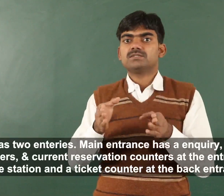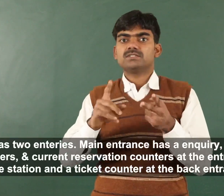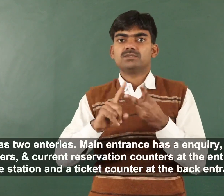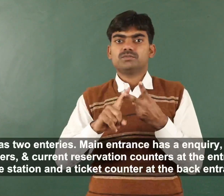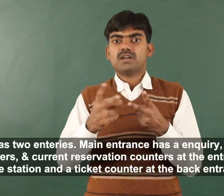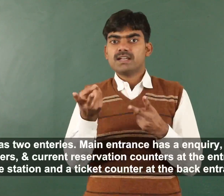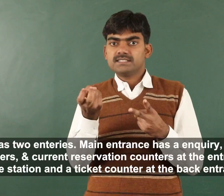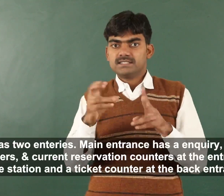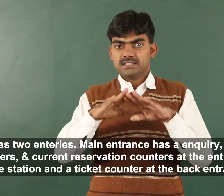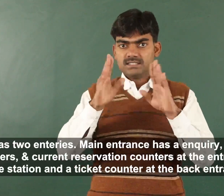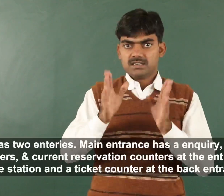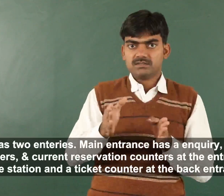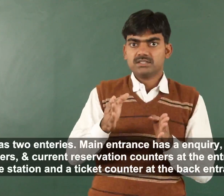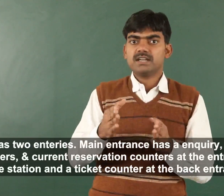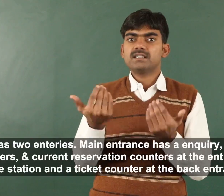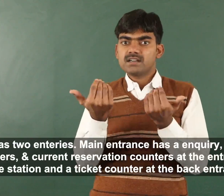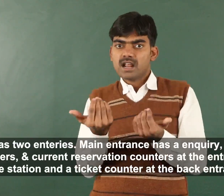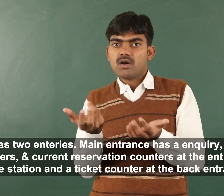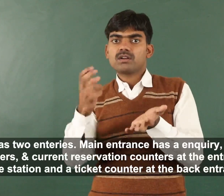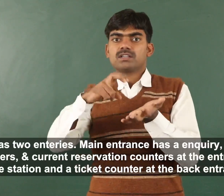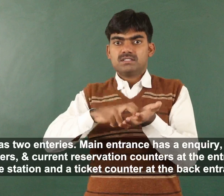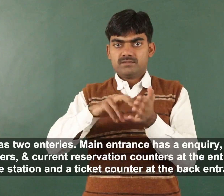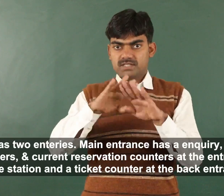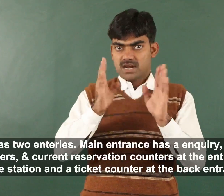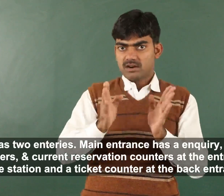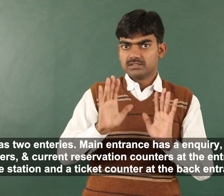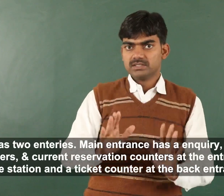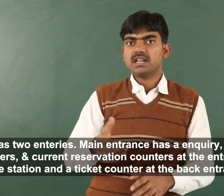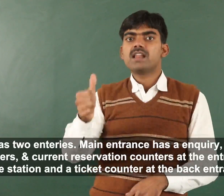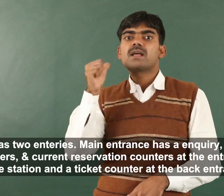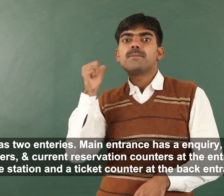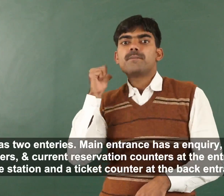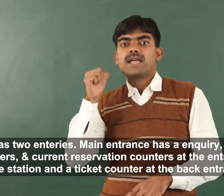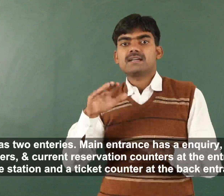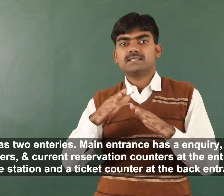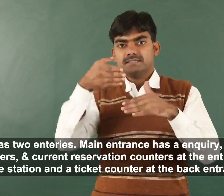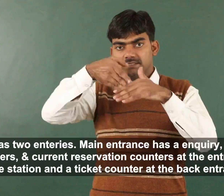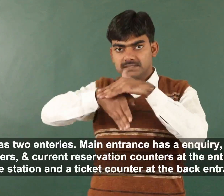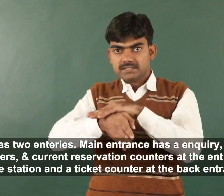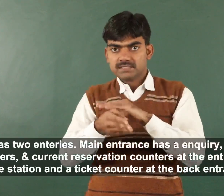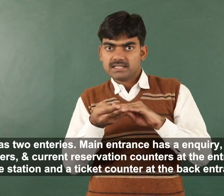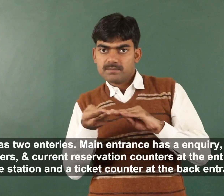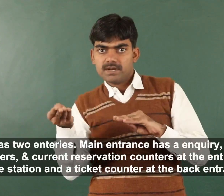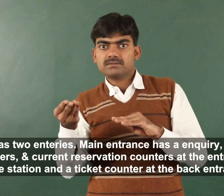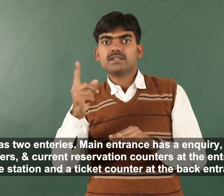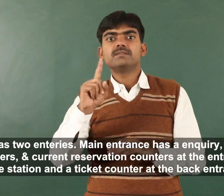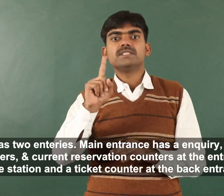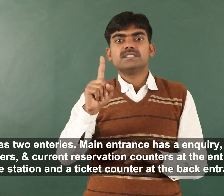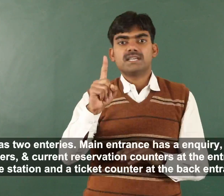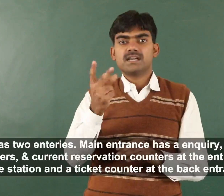and current reservation counters at the entrance of the station and a ticket counter at the back entrance.